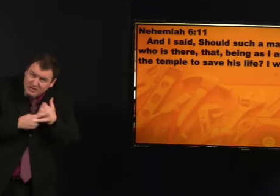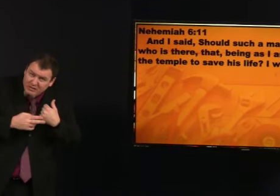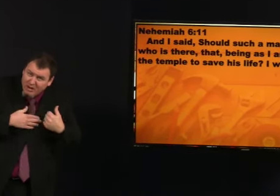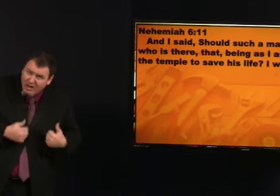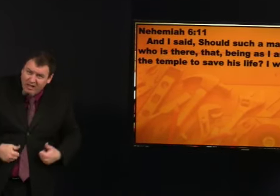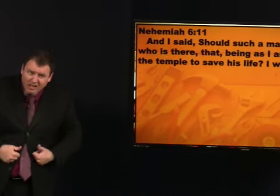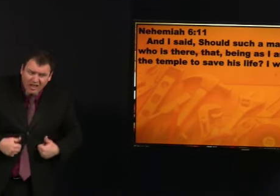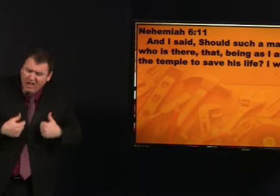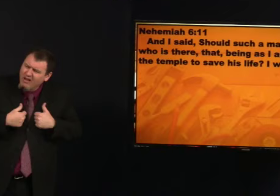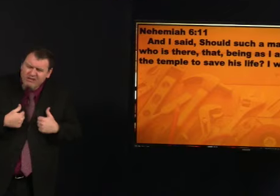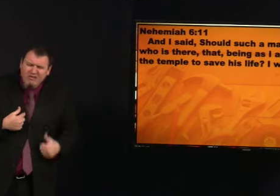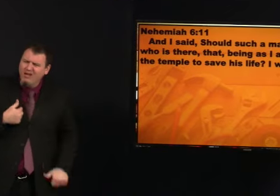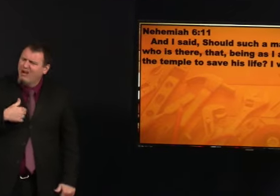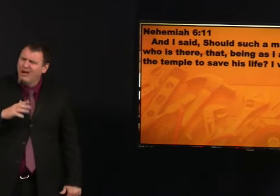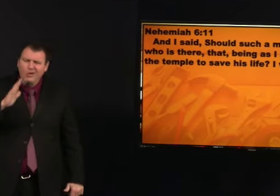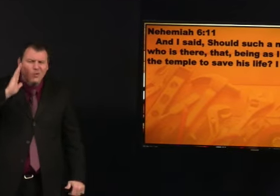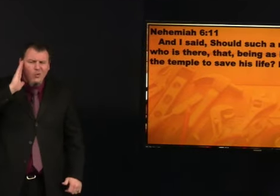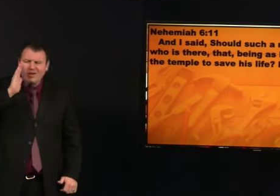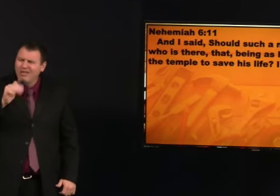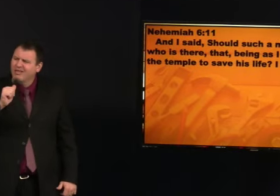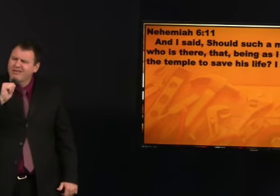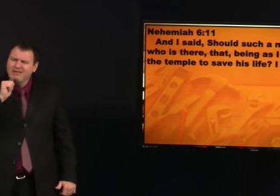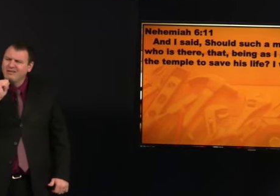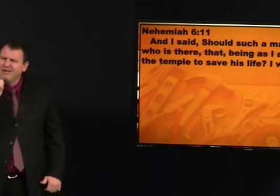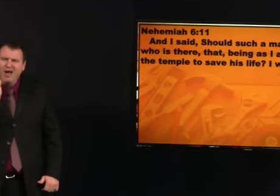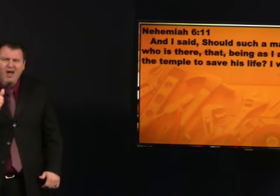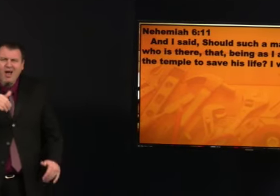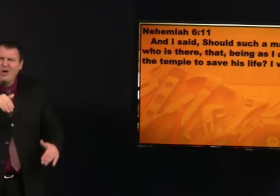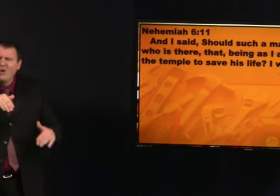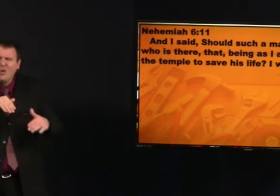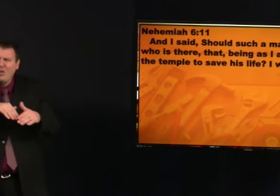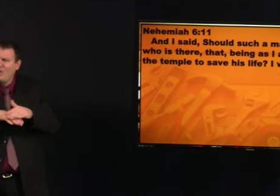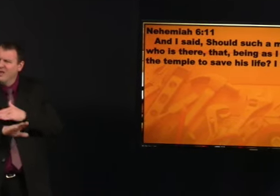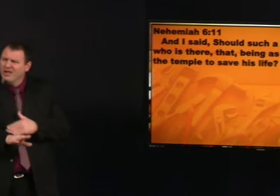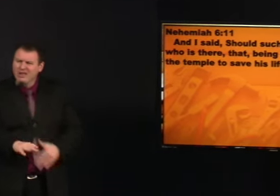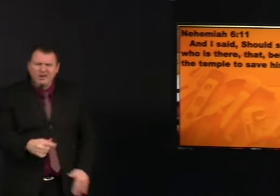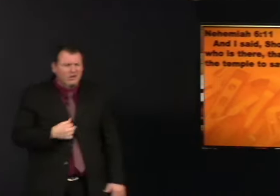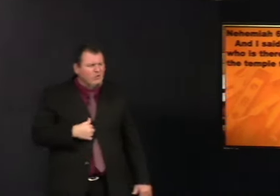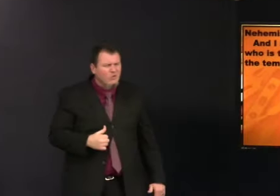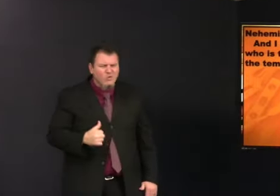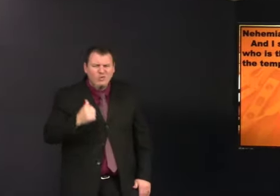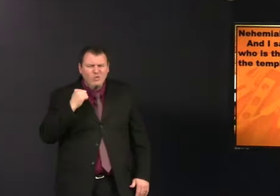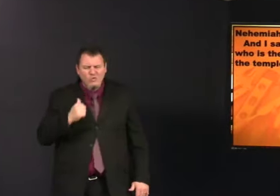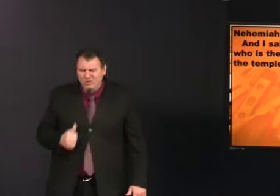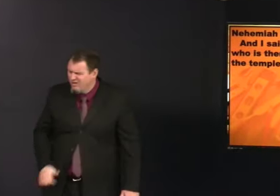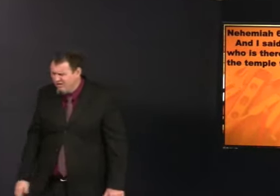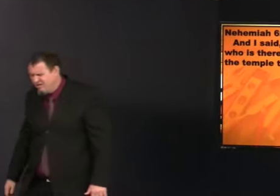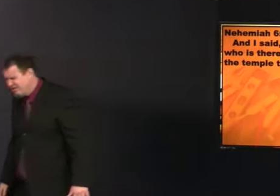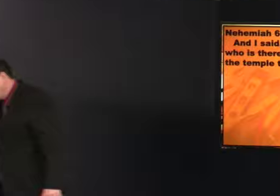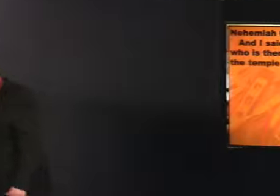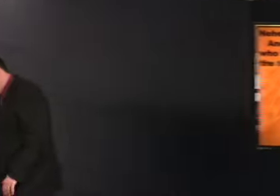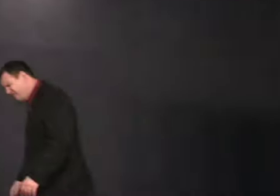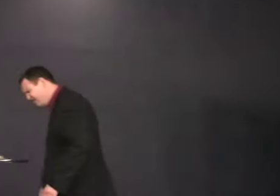So I should go to the temple to save my life? I will not go in. I don't do